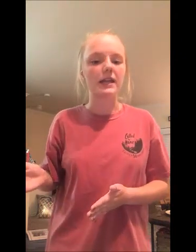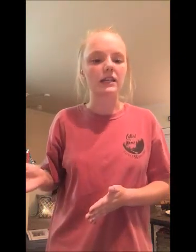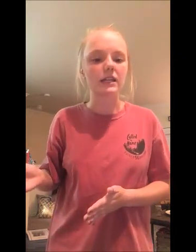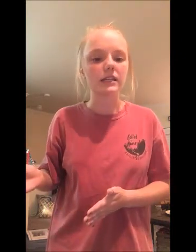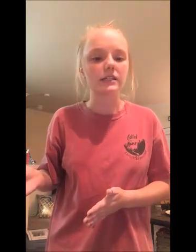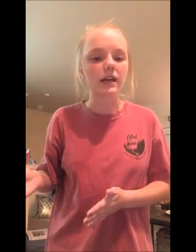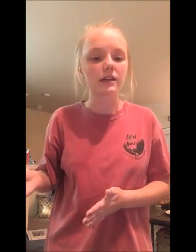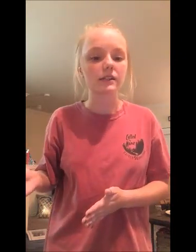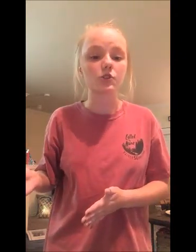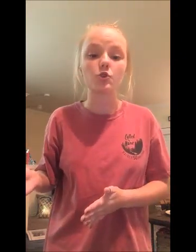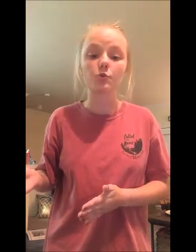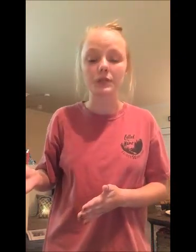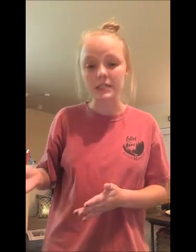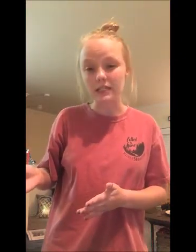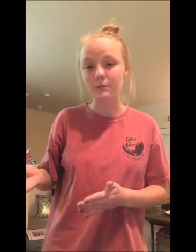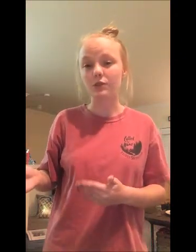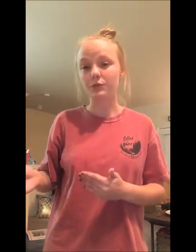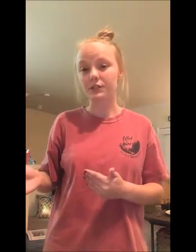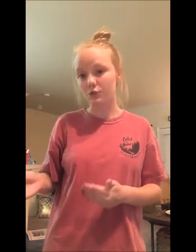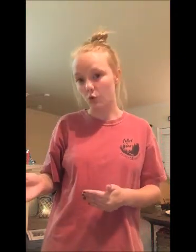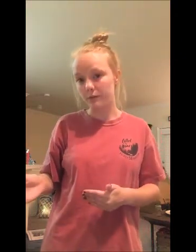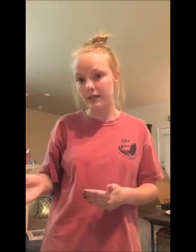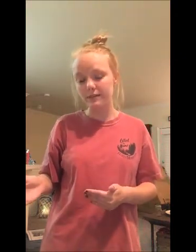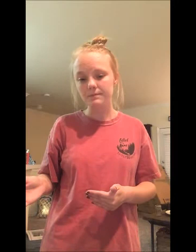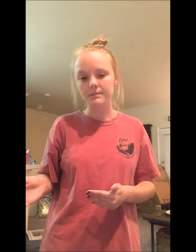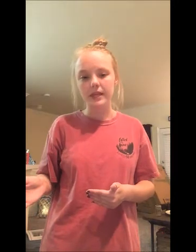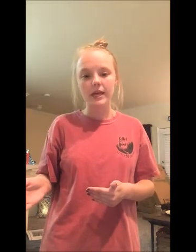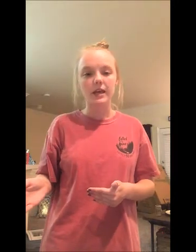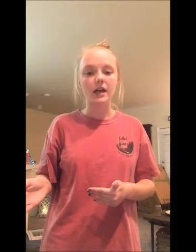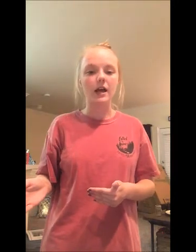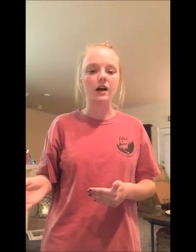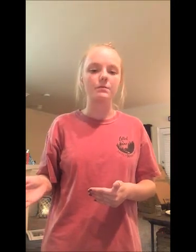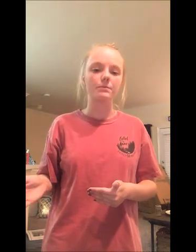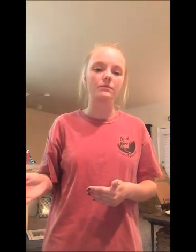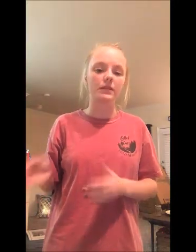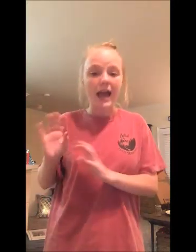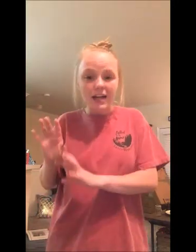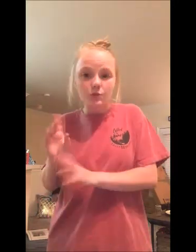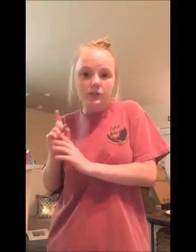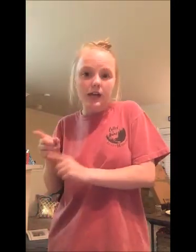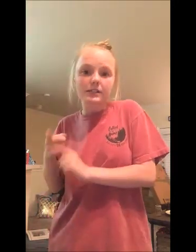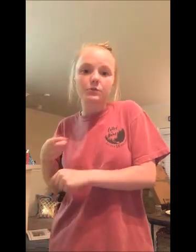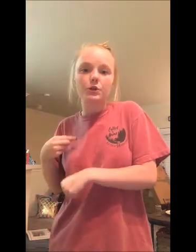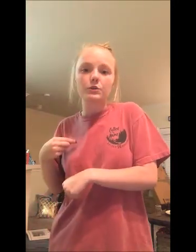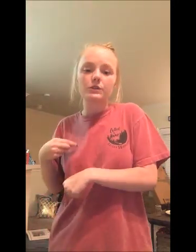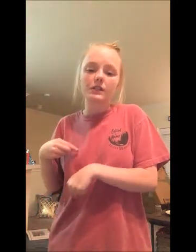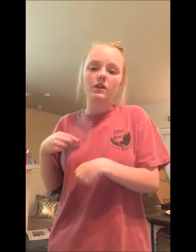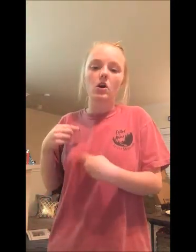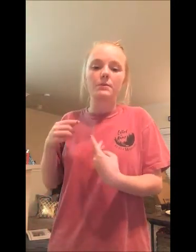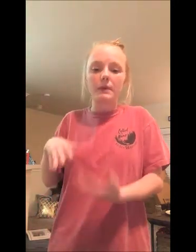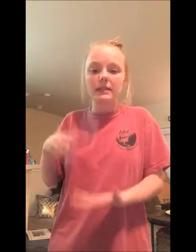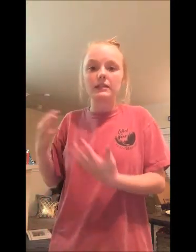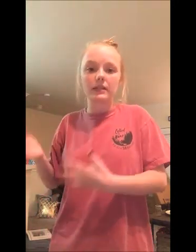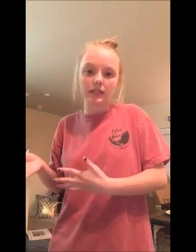And he says to redeem and restore me. The actual signs that we're using are mend and